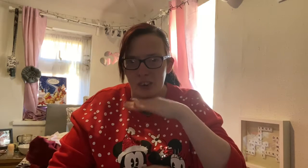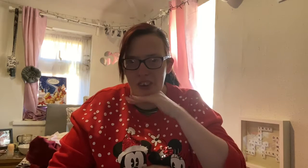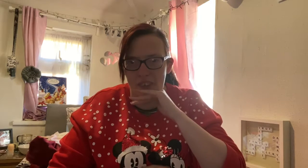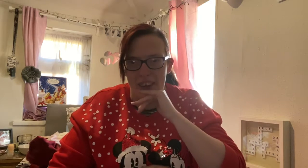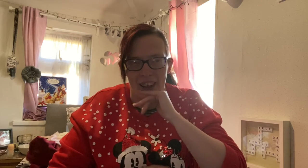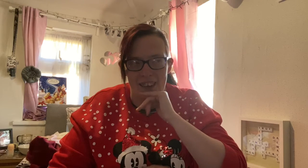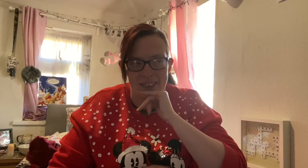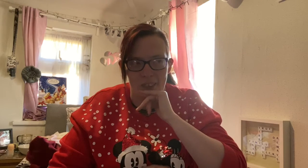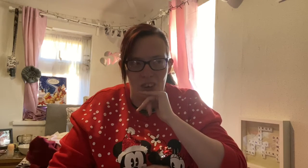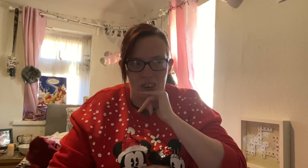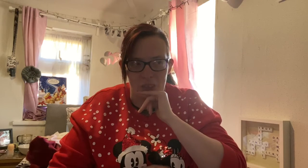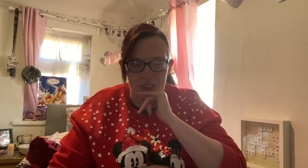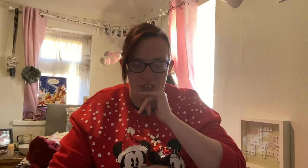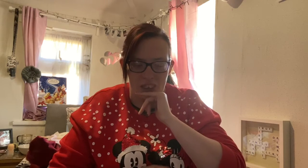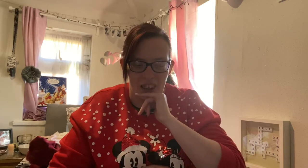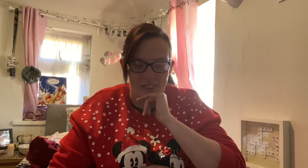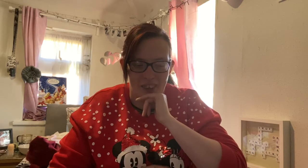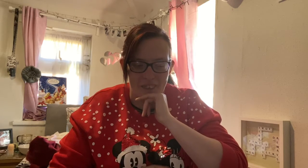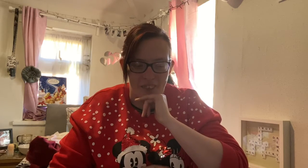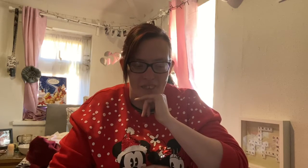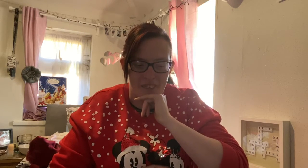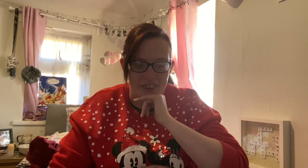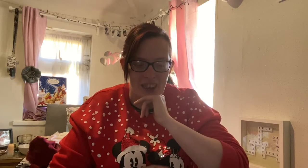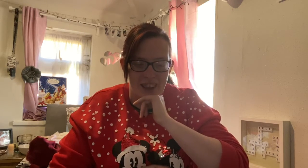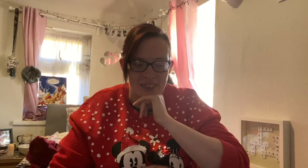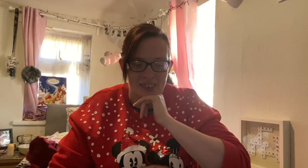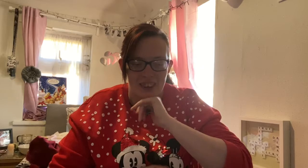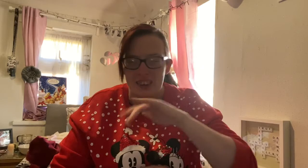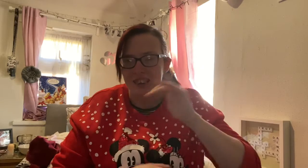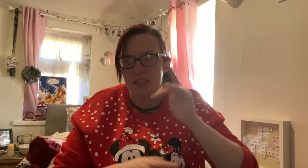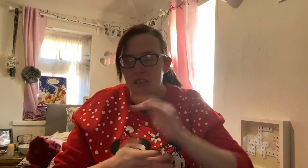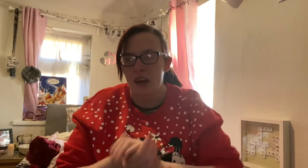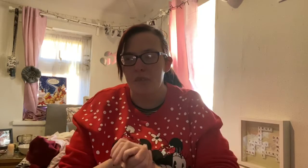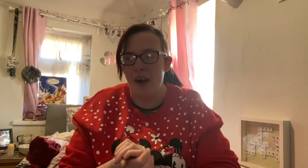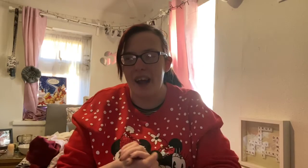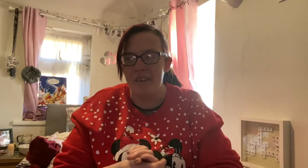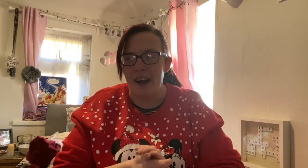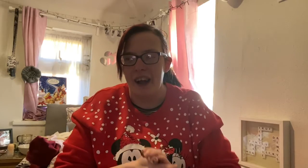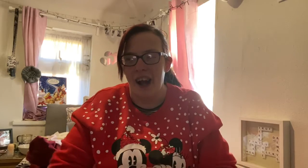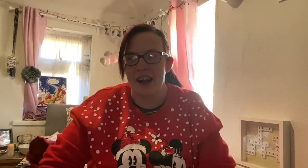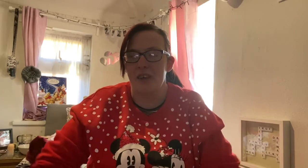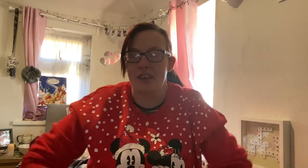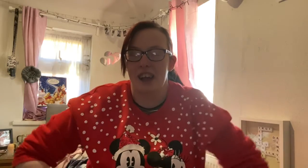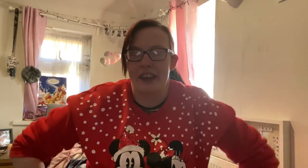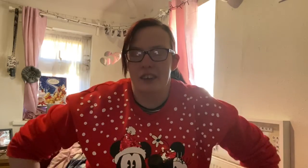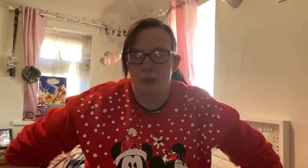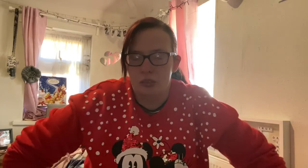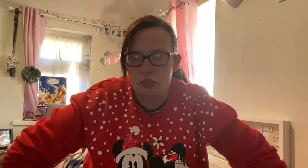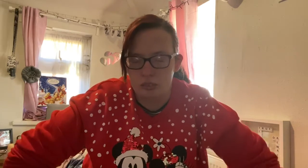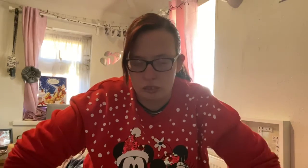Talking about that, I still got Christmas food left over from my challenge. But anyway, as I was saying,